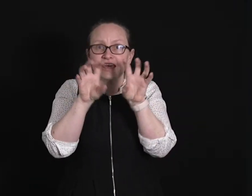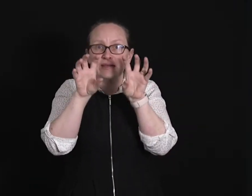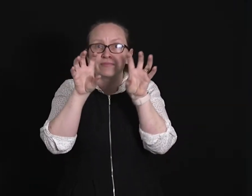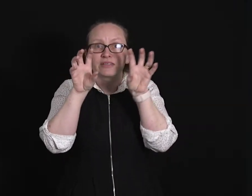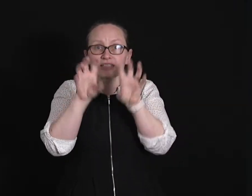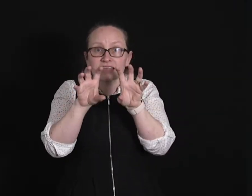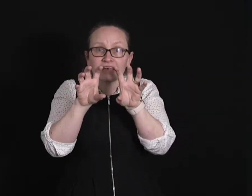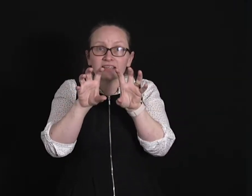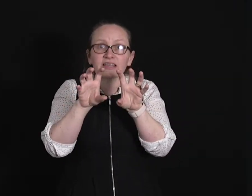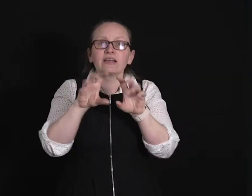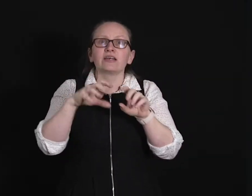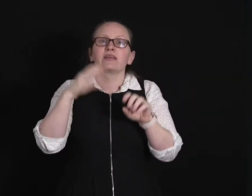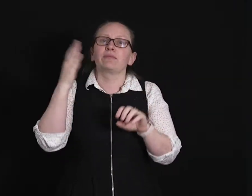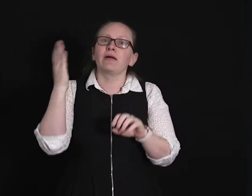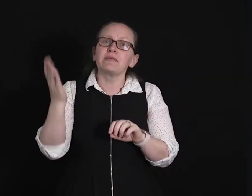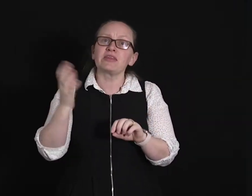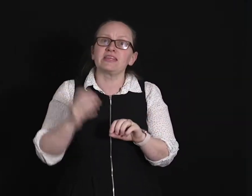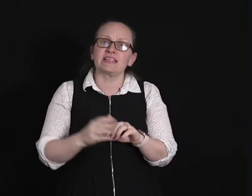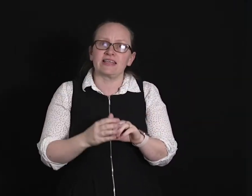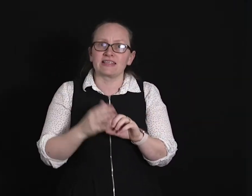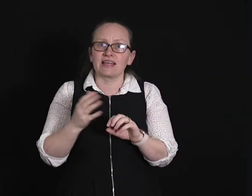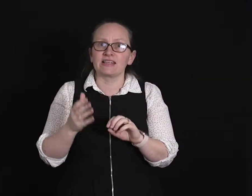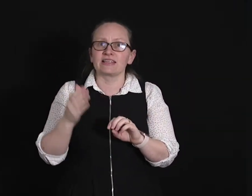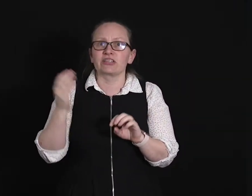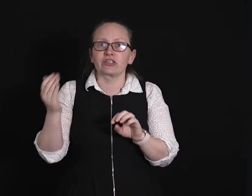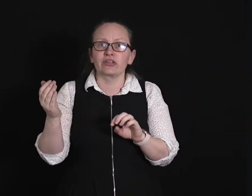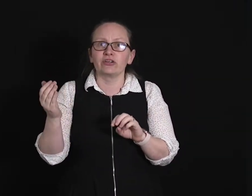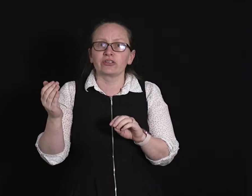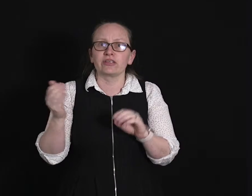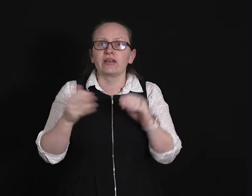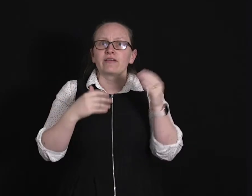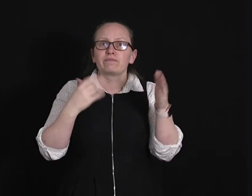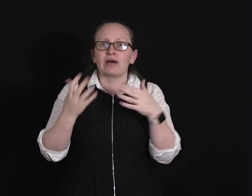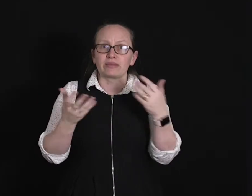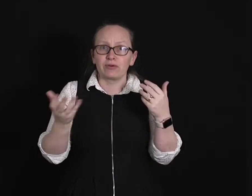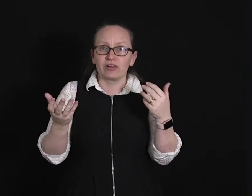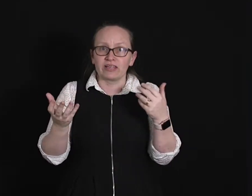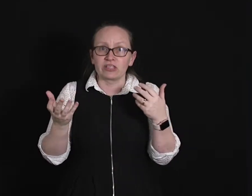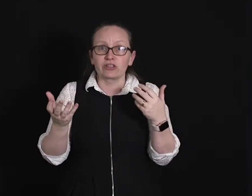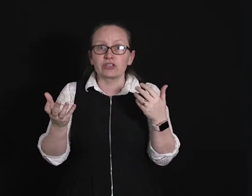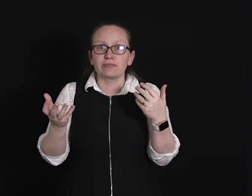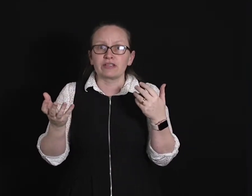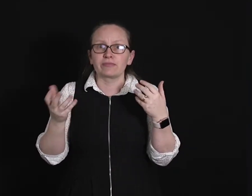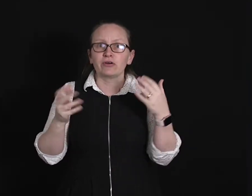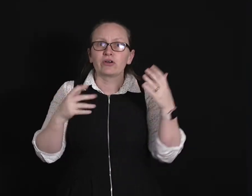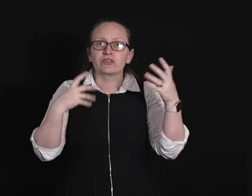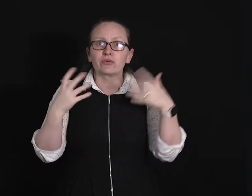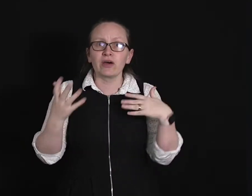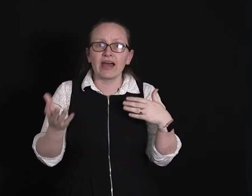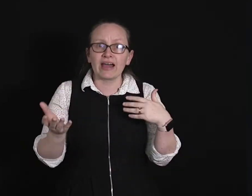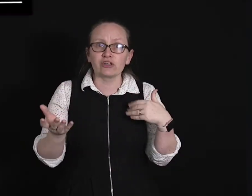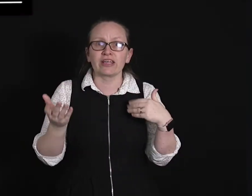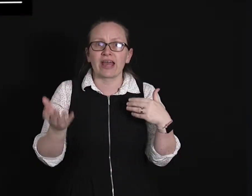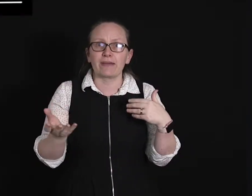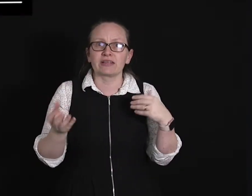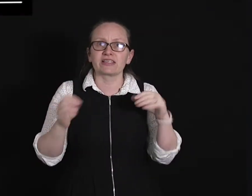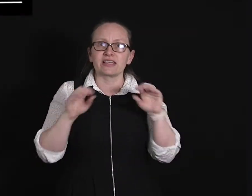same state. The problem with this is that it's excluded by the Pauli exclusion principle. So what actually happens is